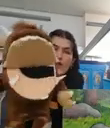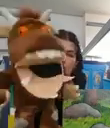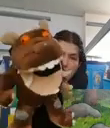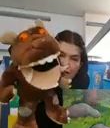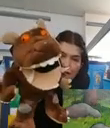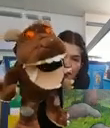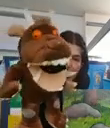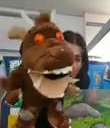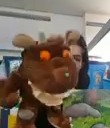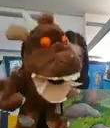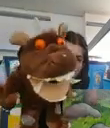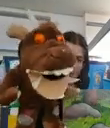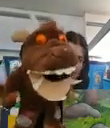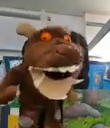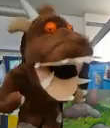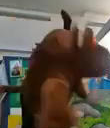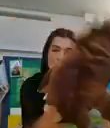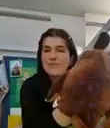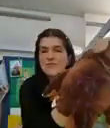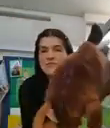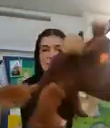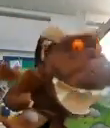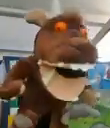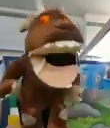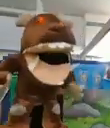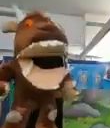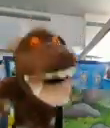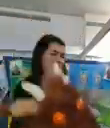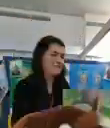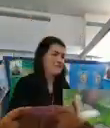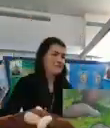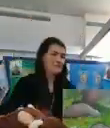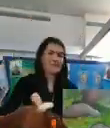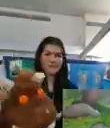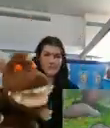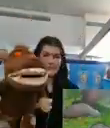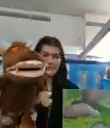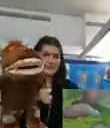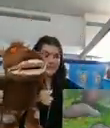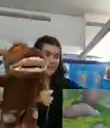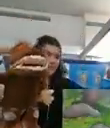Gruffalo!"